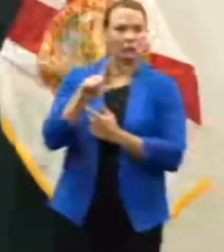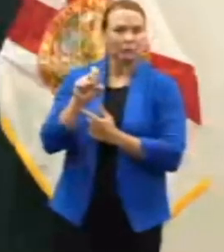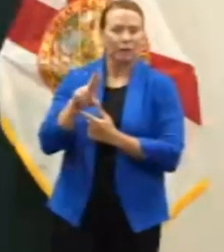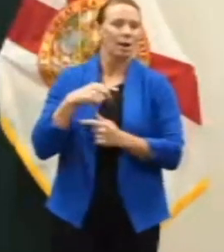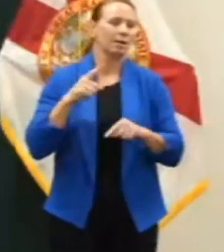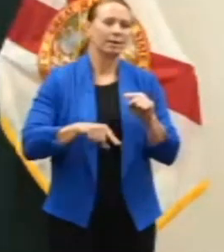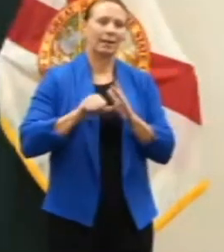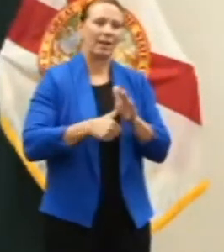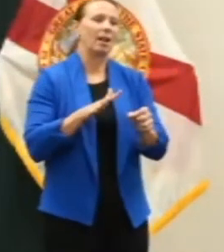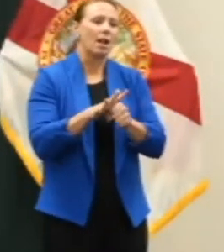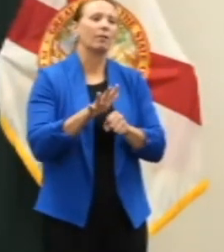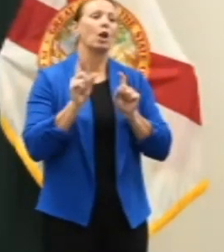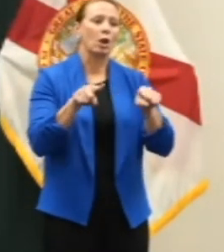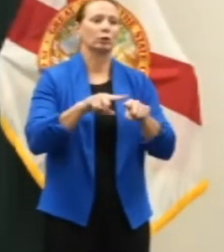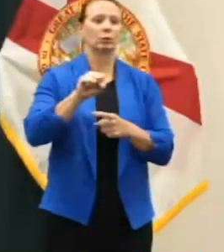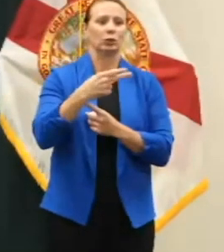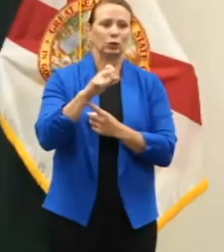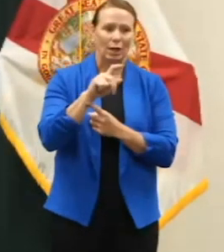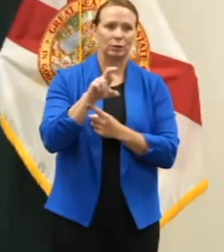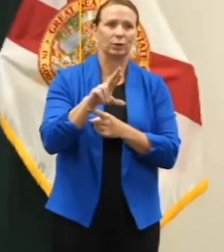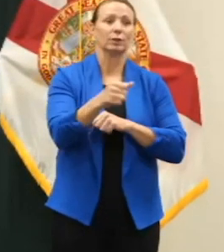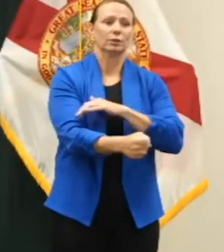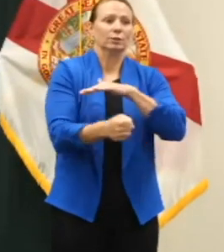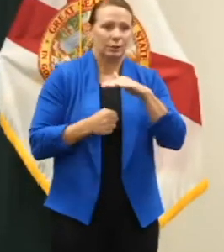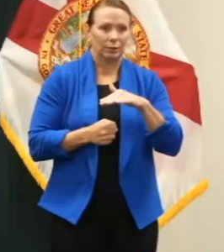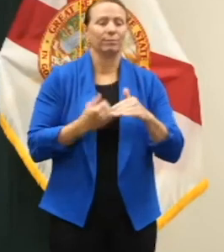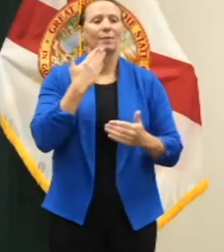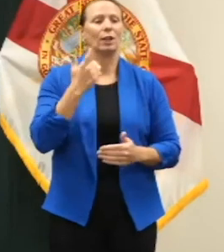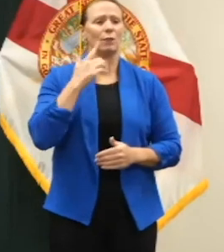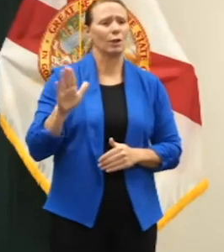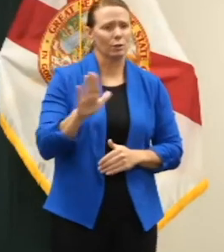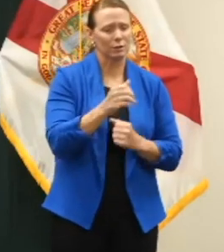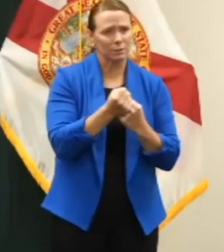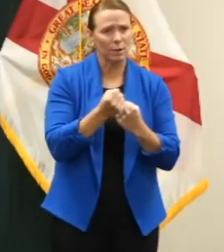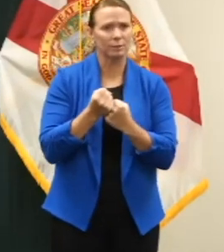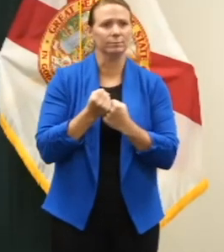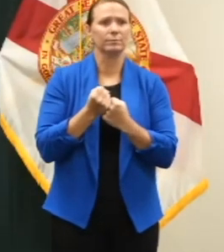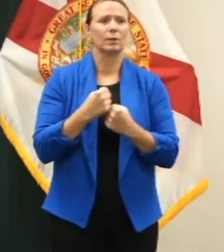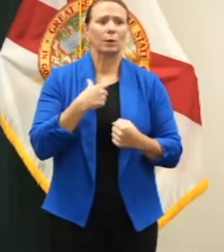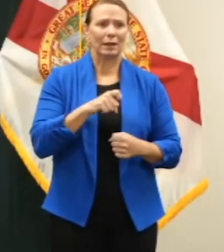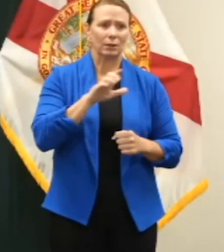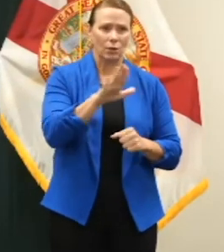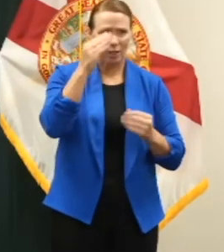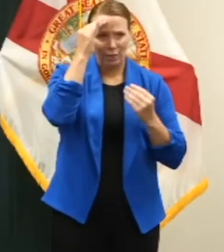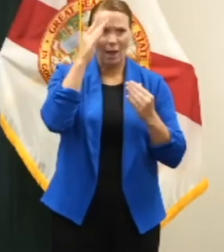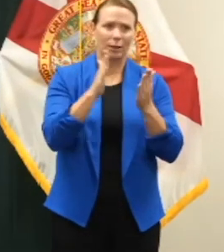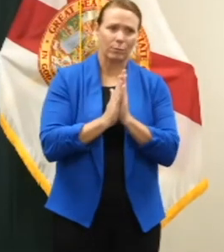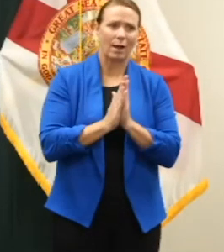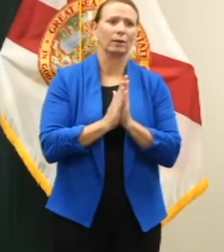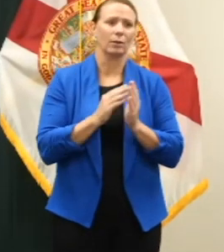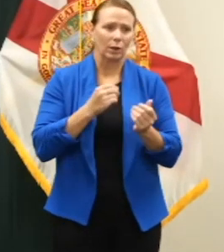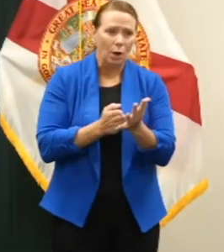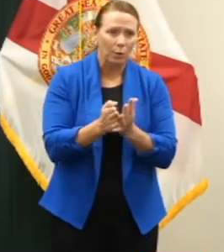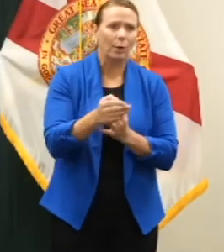enough. Again, thank you for everyone for your support. We need your thoughts and prayers as we go through this. Hopefully that we're going to